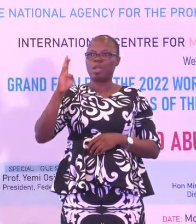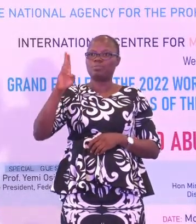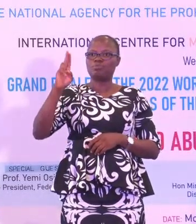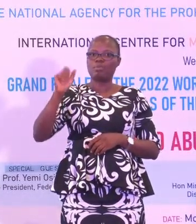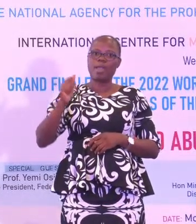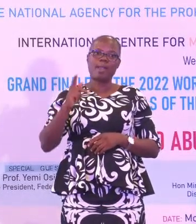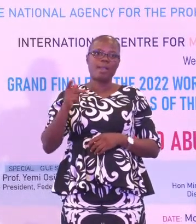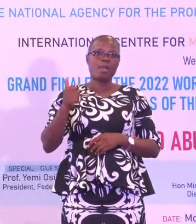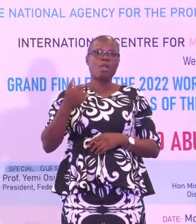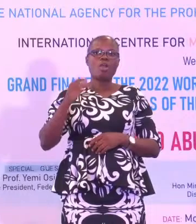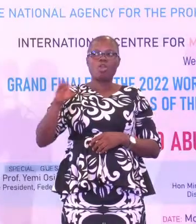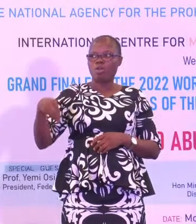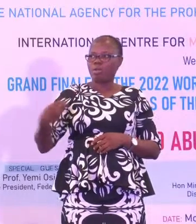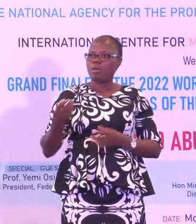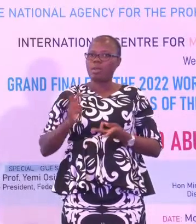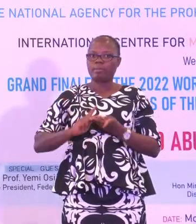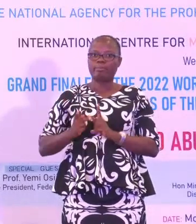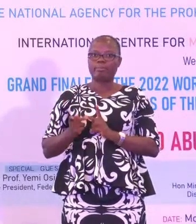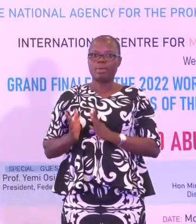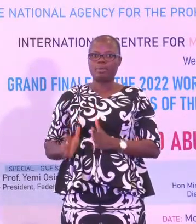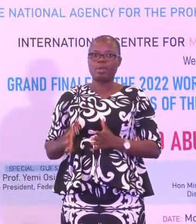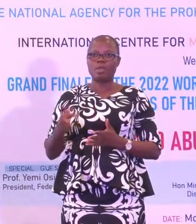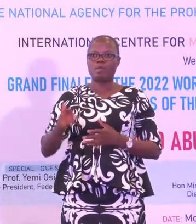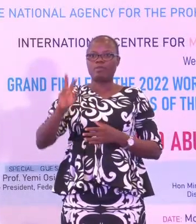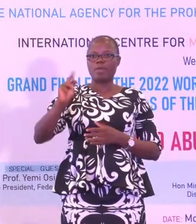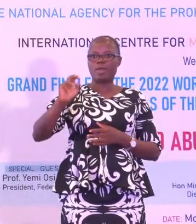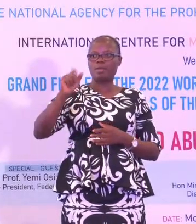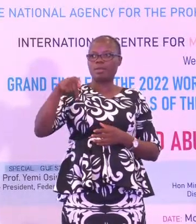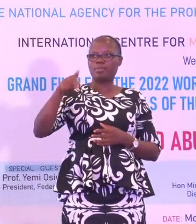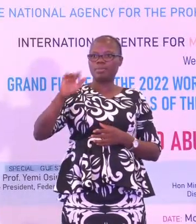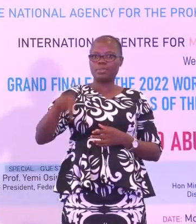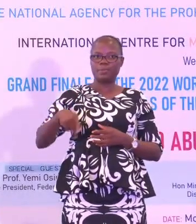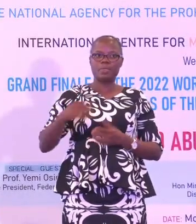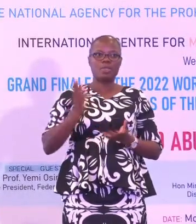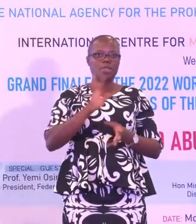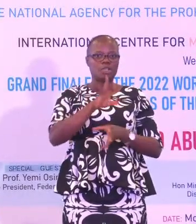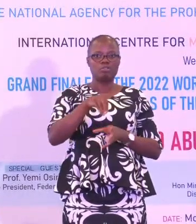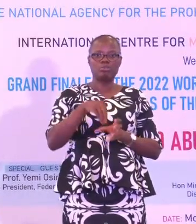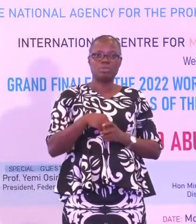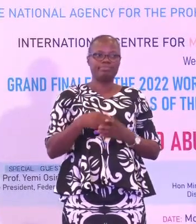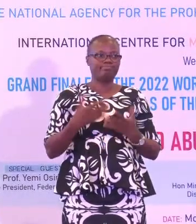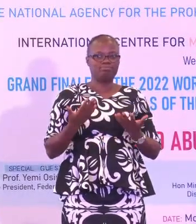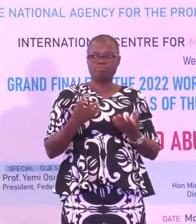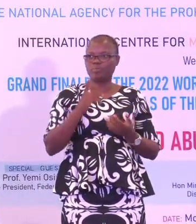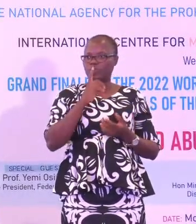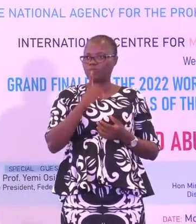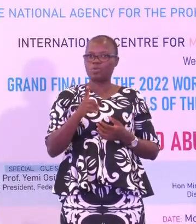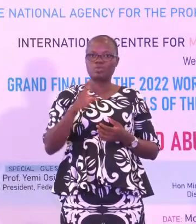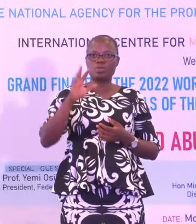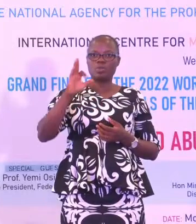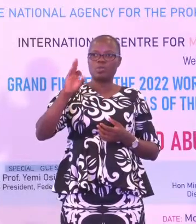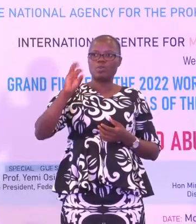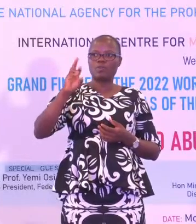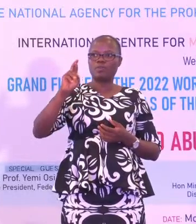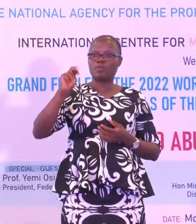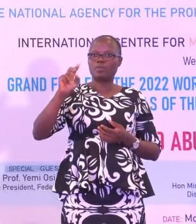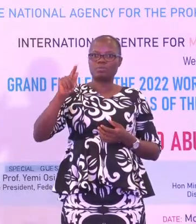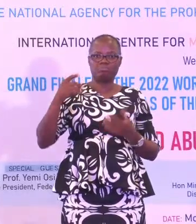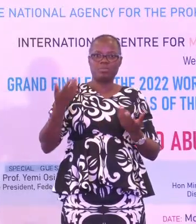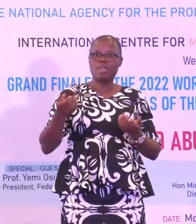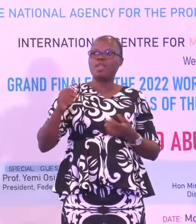other partners of NAPTIP, including, of course, Fortem, Saemeka,